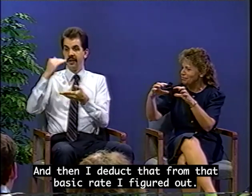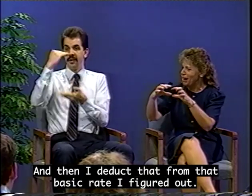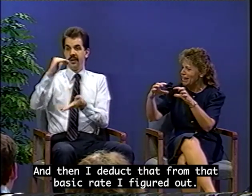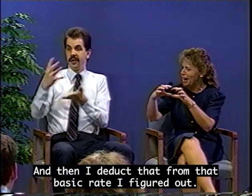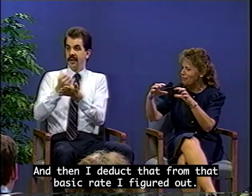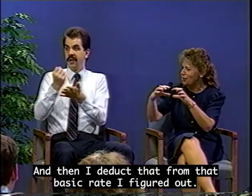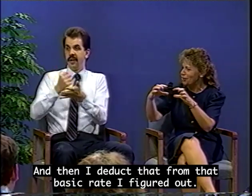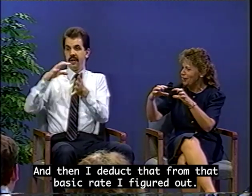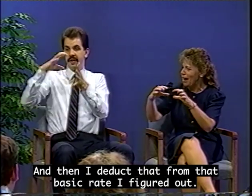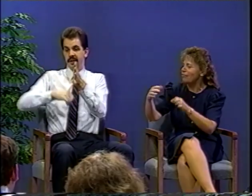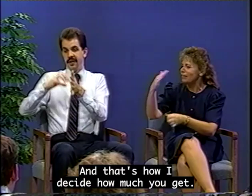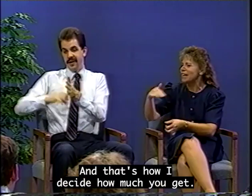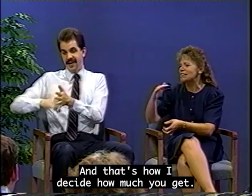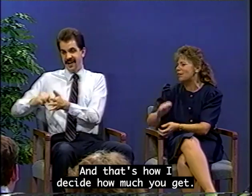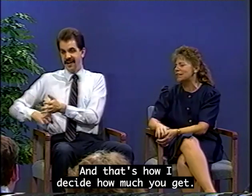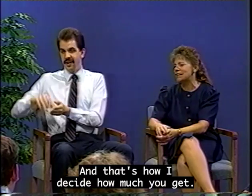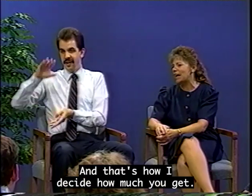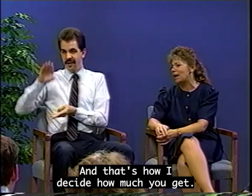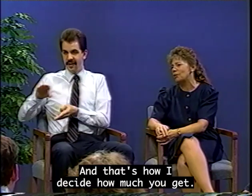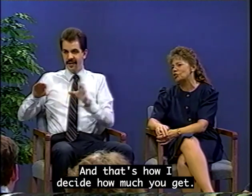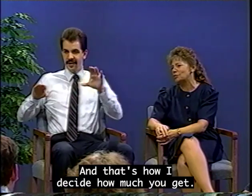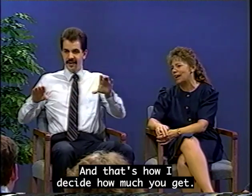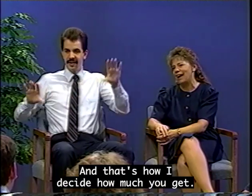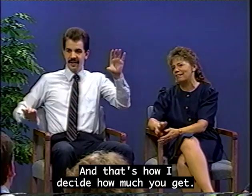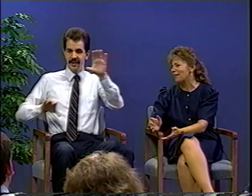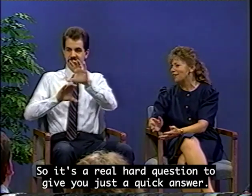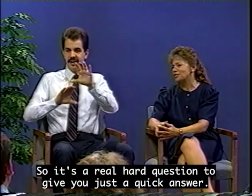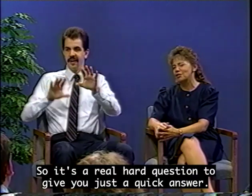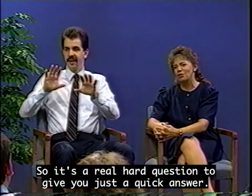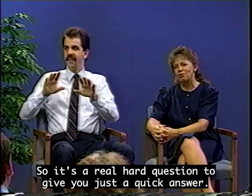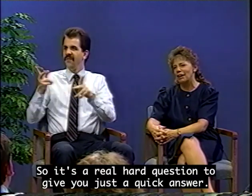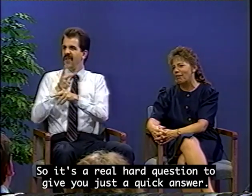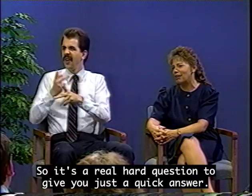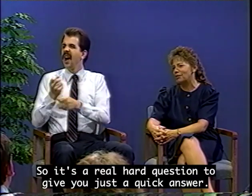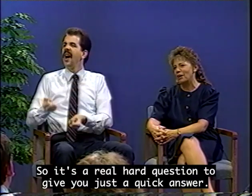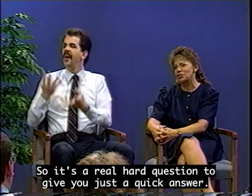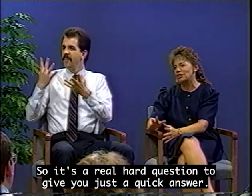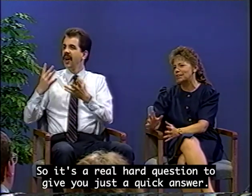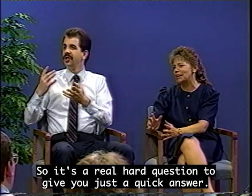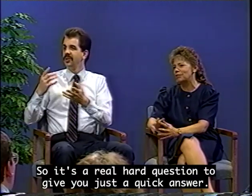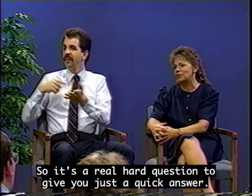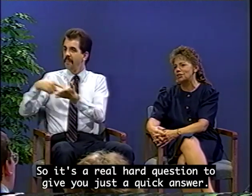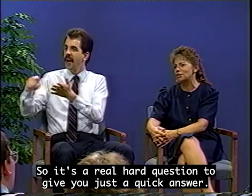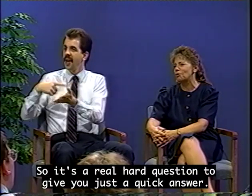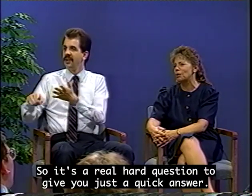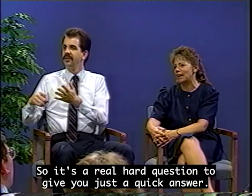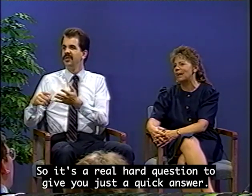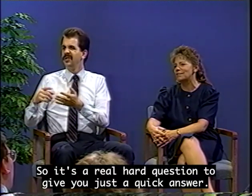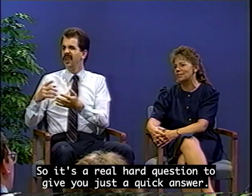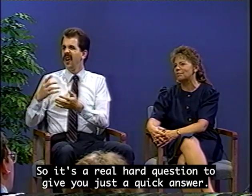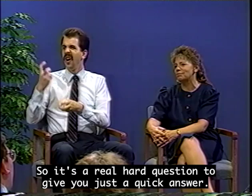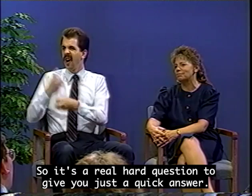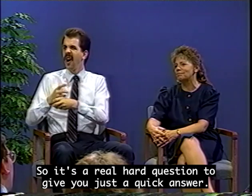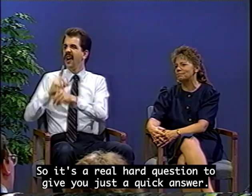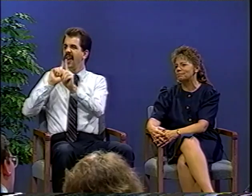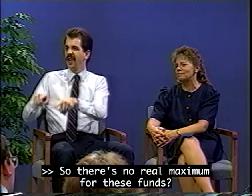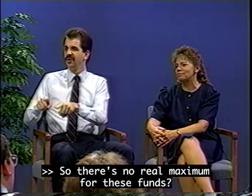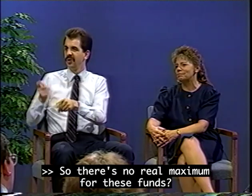basic rate I figured out, and that's how I decide how much you get. So it's a real hard question to give you just a quick